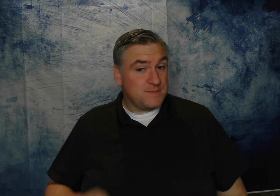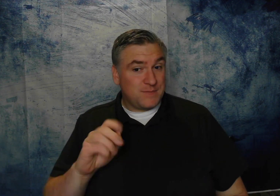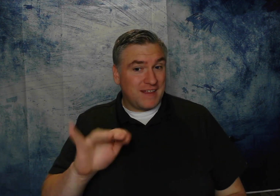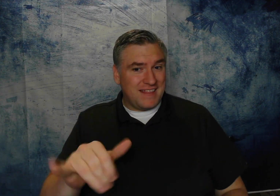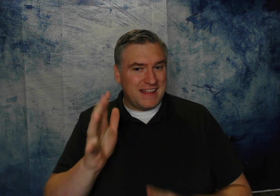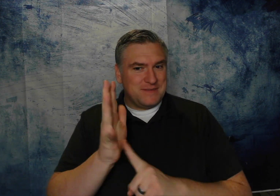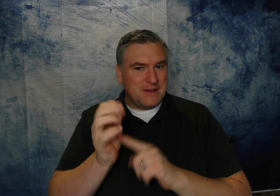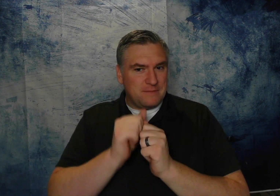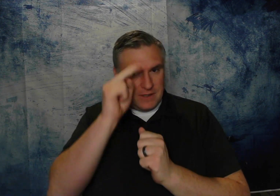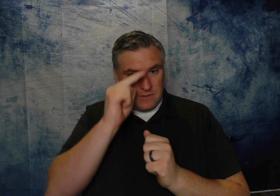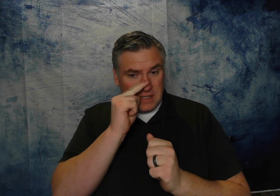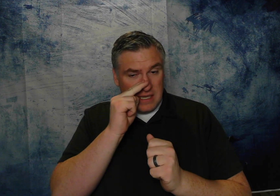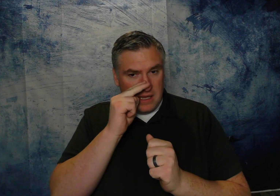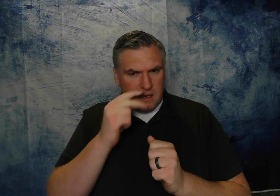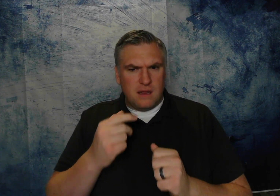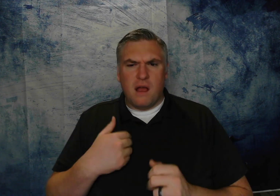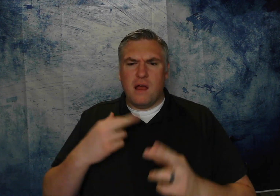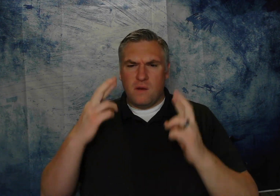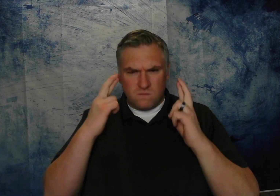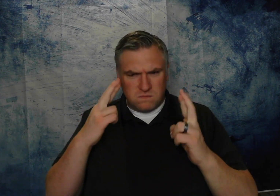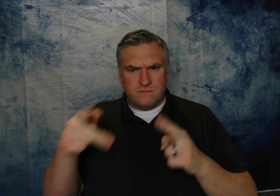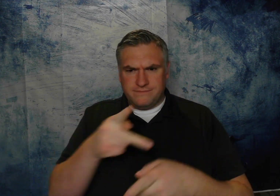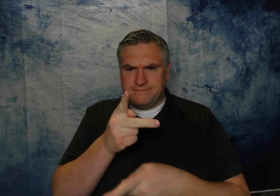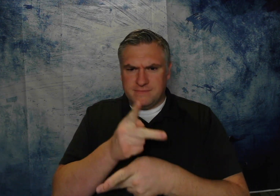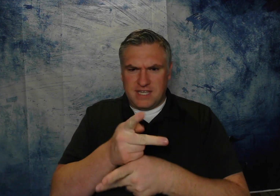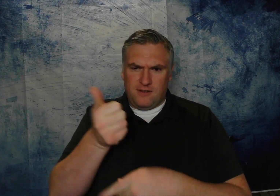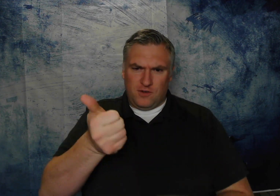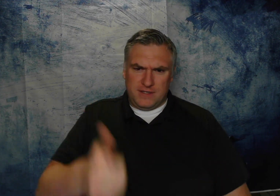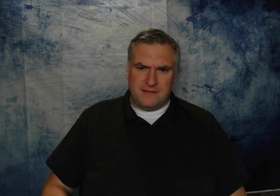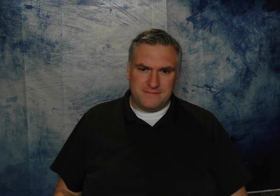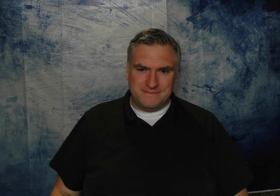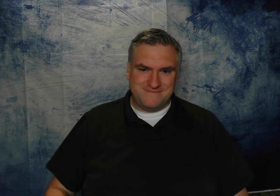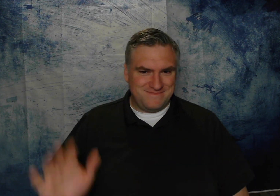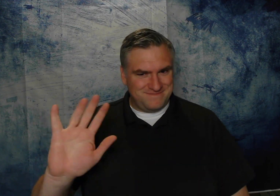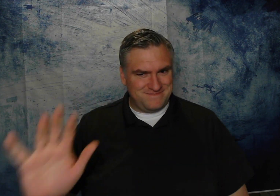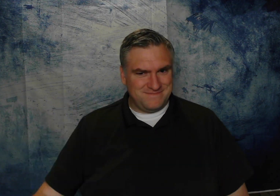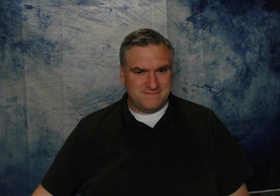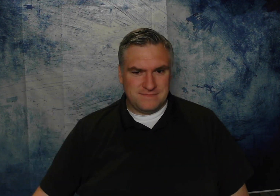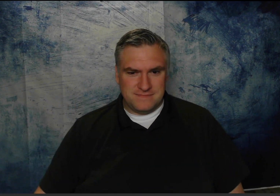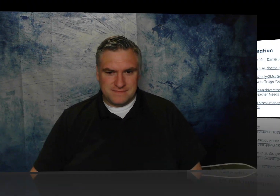connect with. Okay, that's 5 minutes with Nate. I hope you take care of yourselves. Bye.